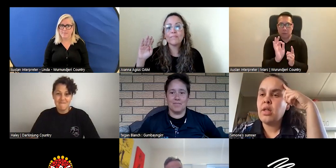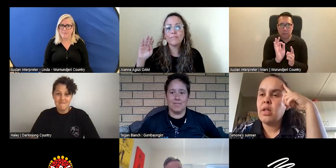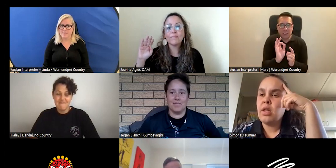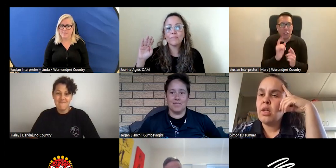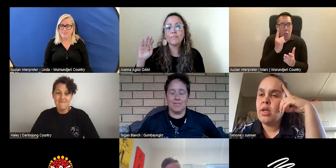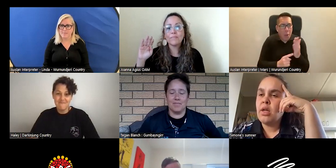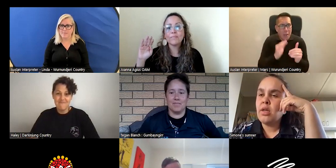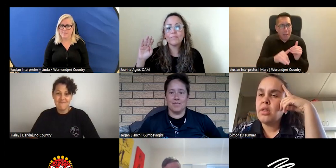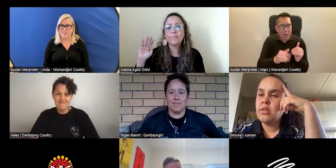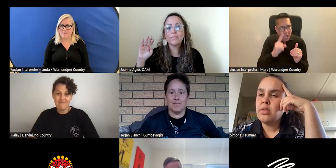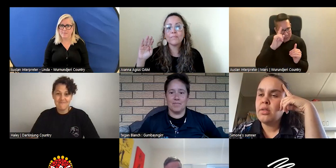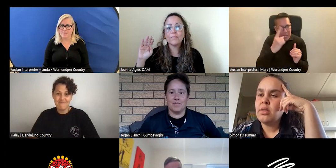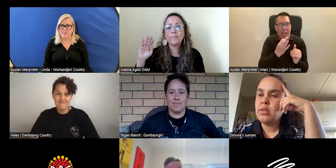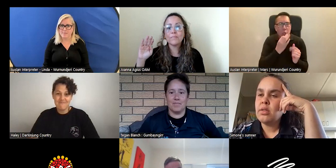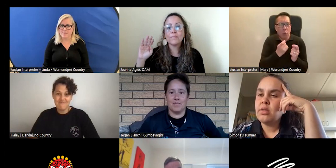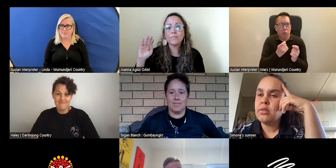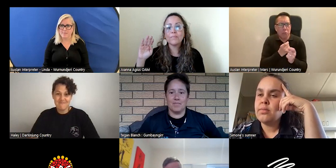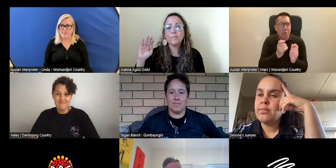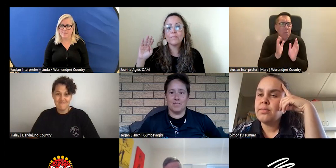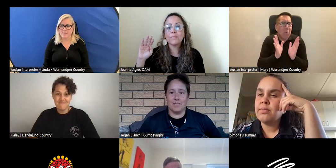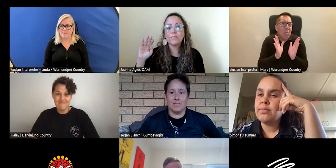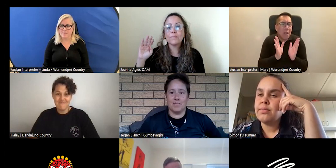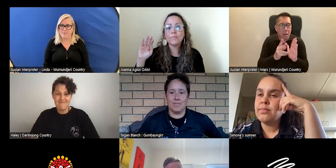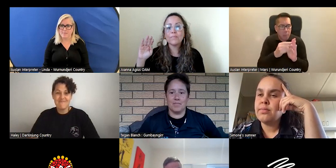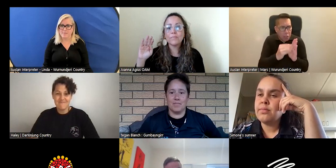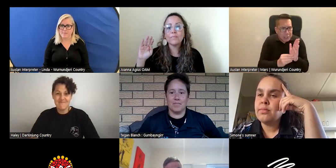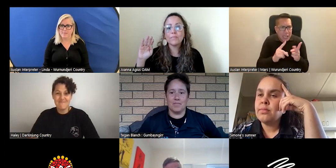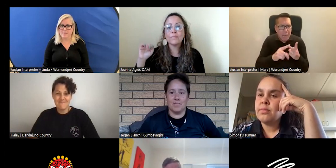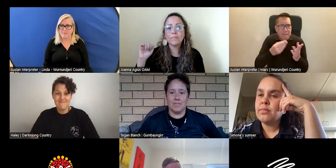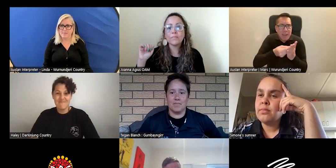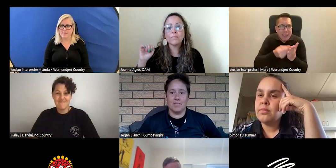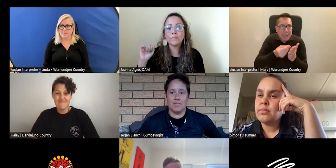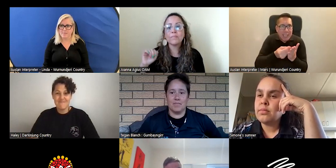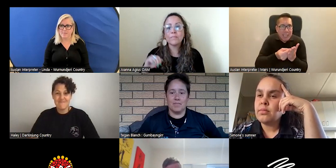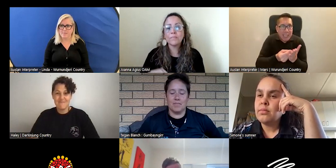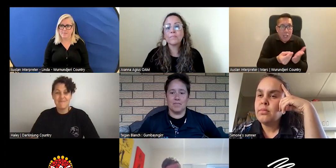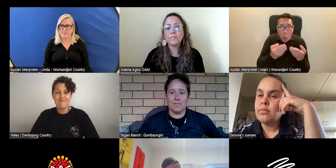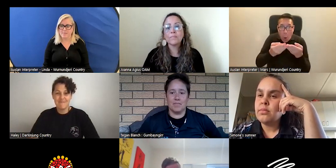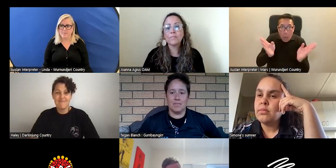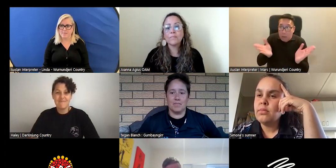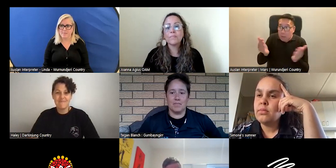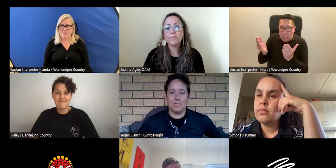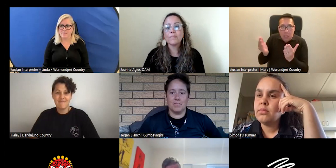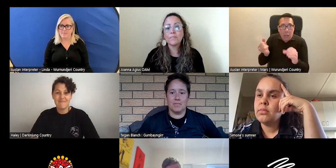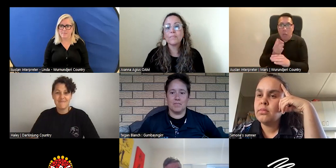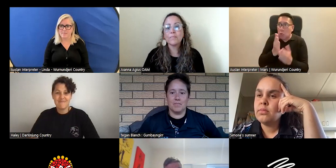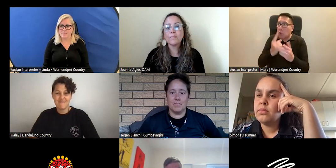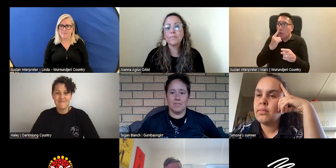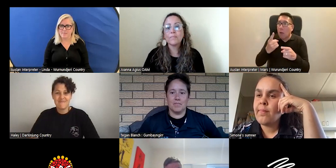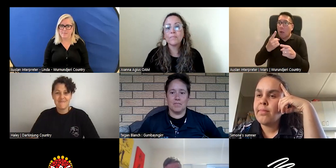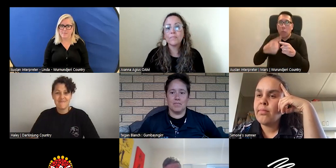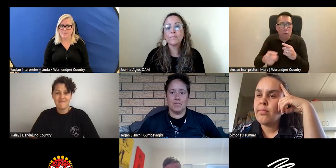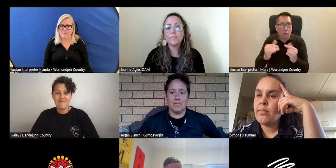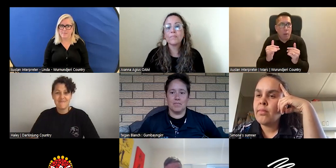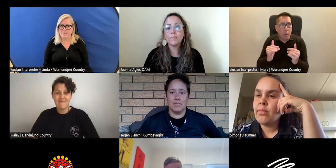about understanding the little tweaks on when policies and fundings are being rolled out, just to make them hit the mark that much more, because